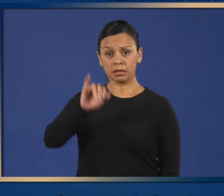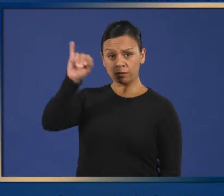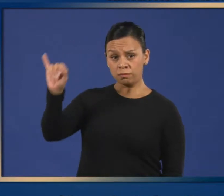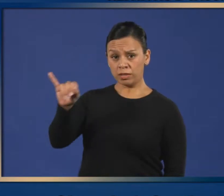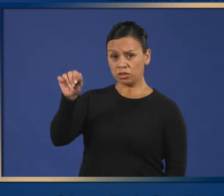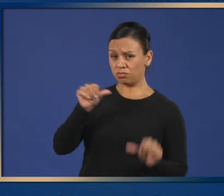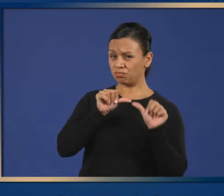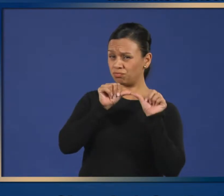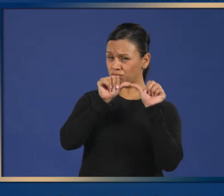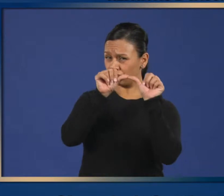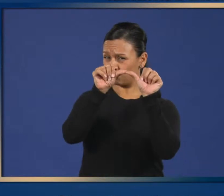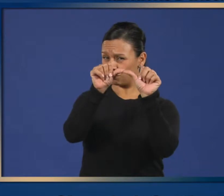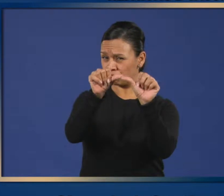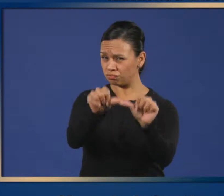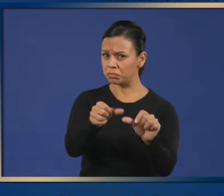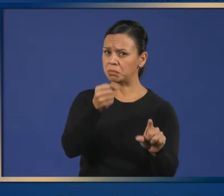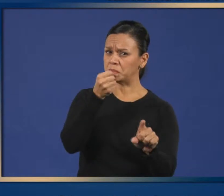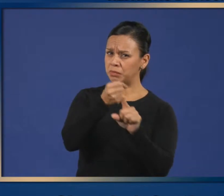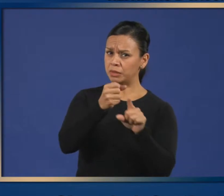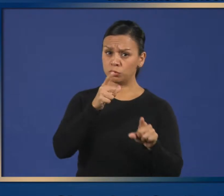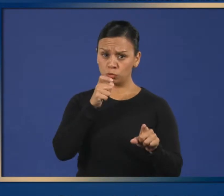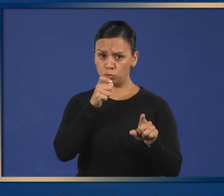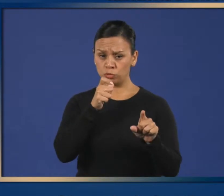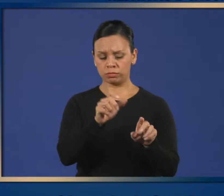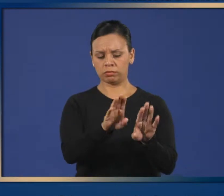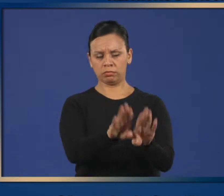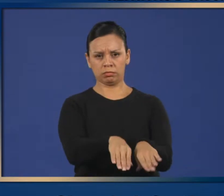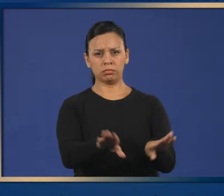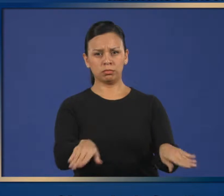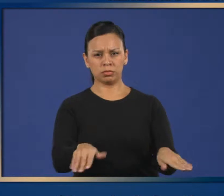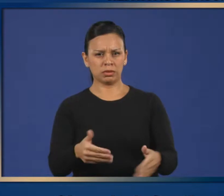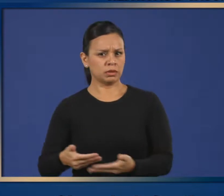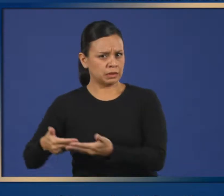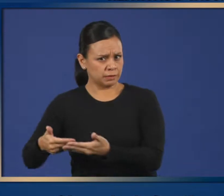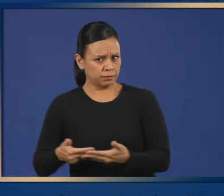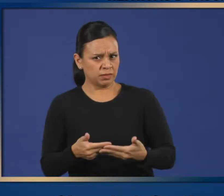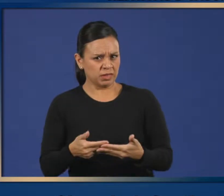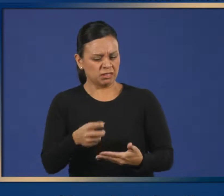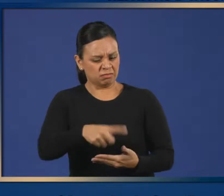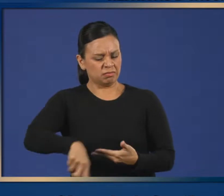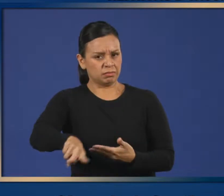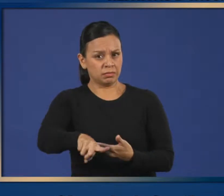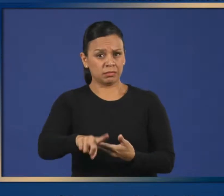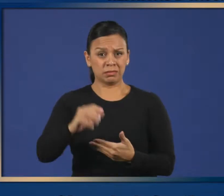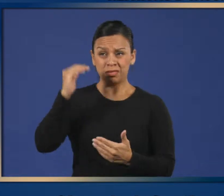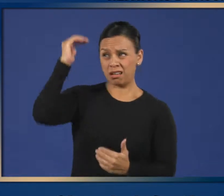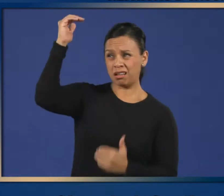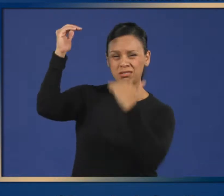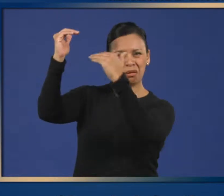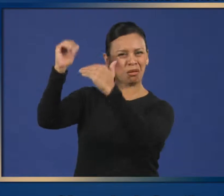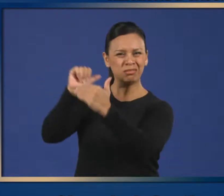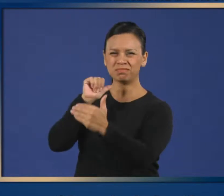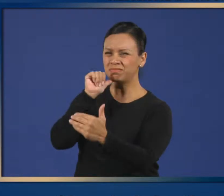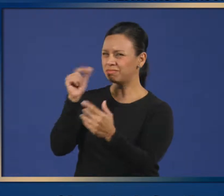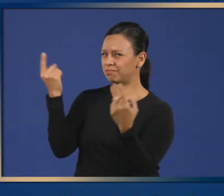Chronic infection is more common among infants and children than among adults.